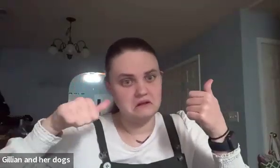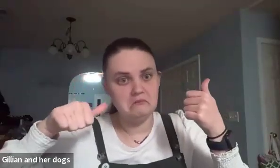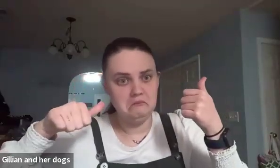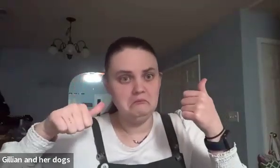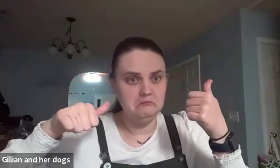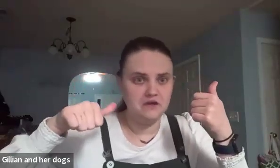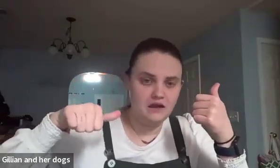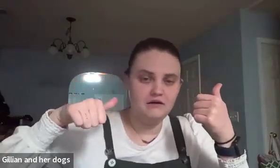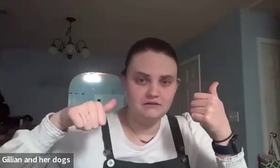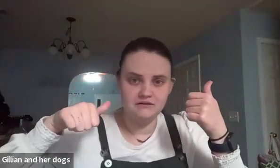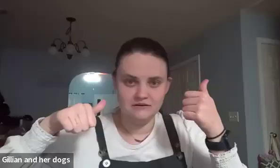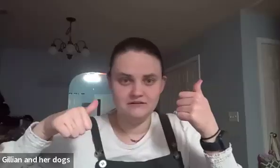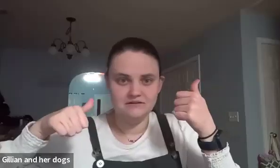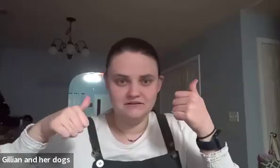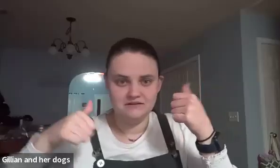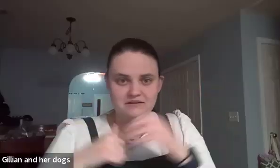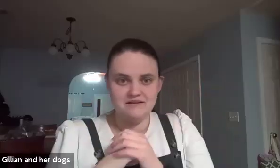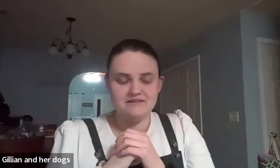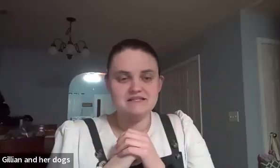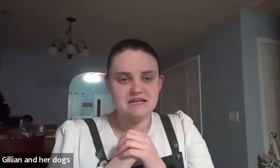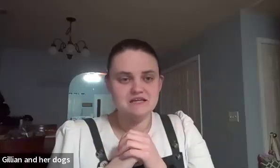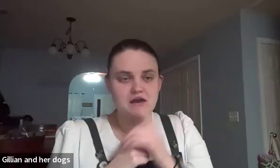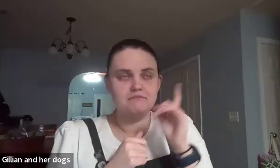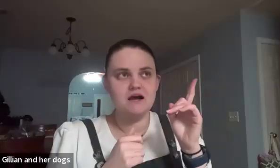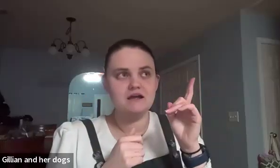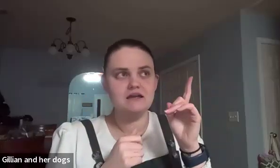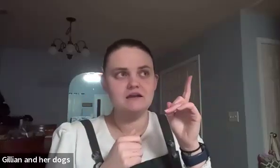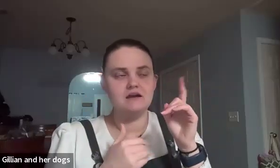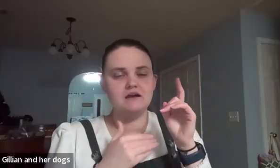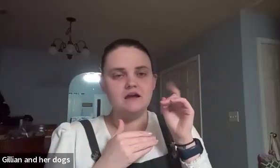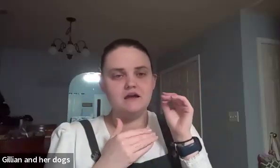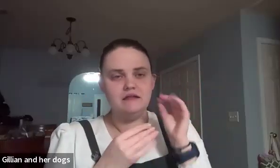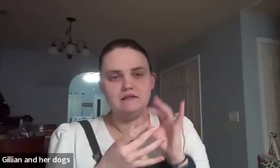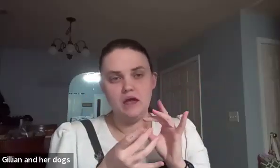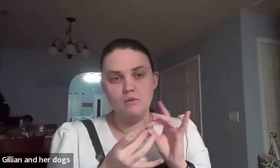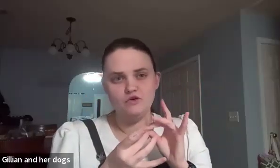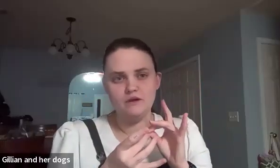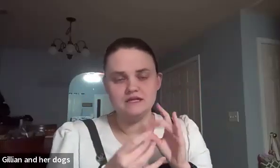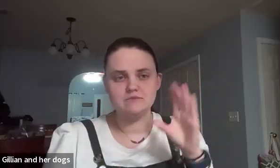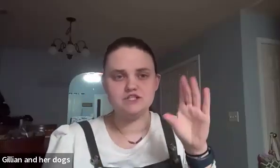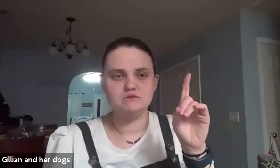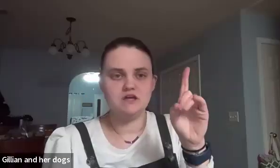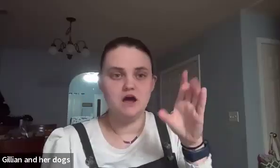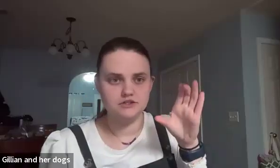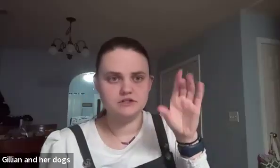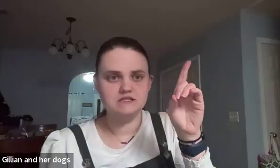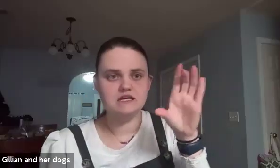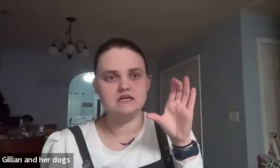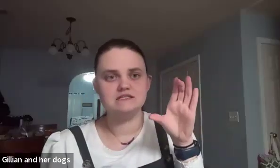like, yeah, they take time. My like little helpful hint, especially with the hundreds, is